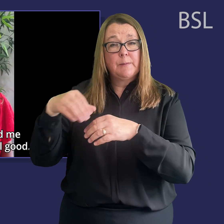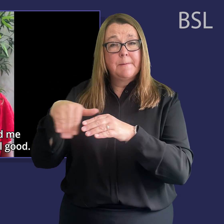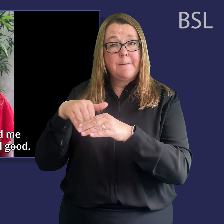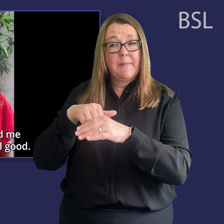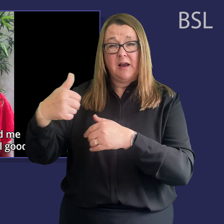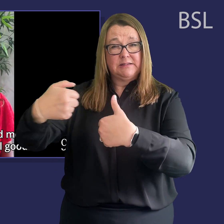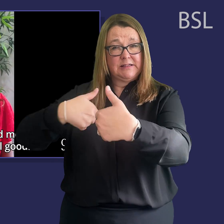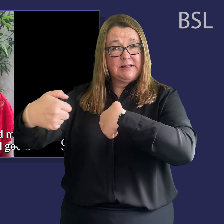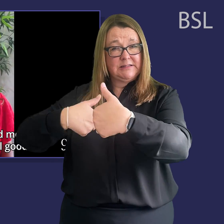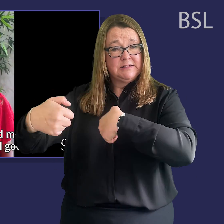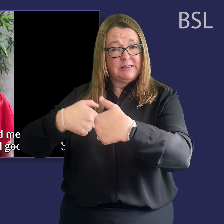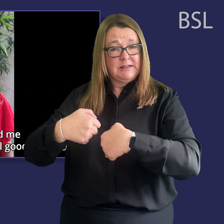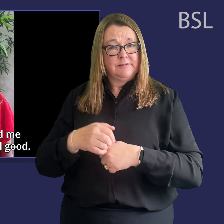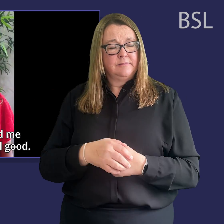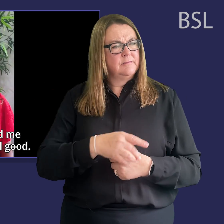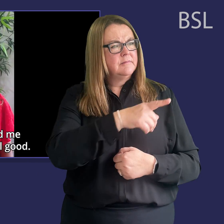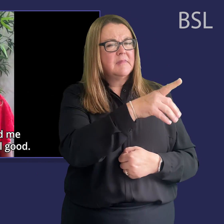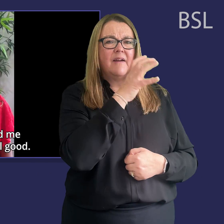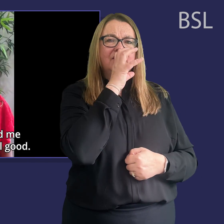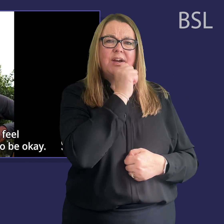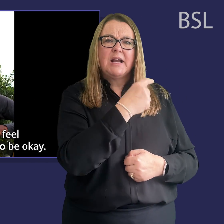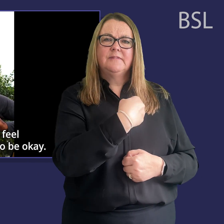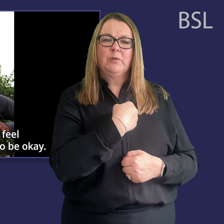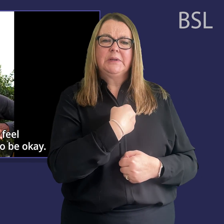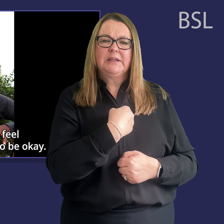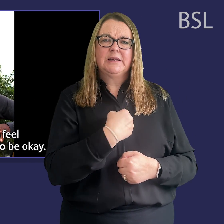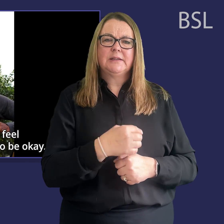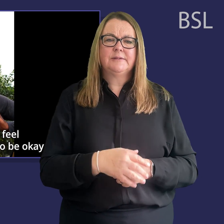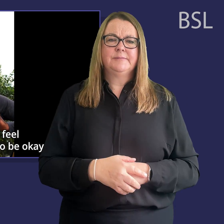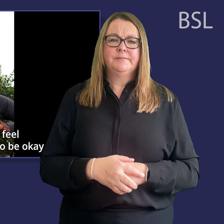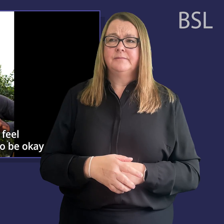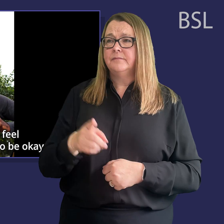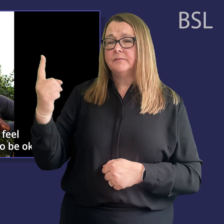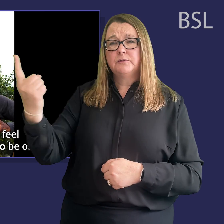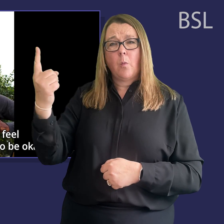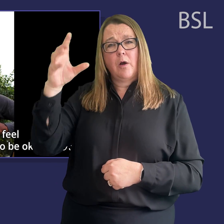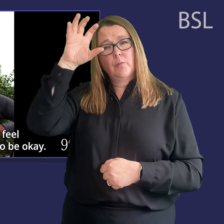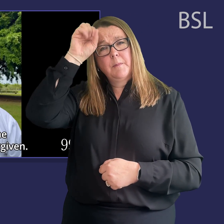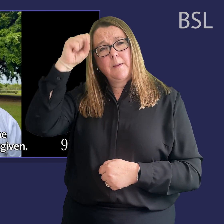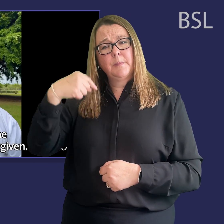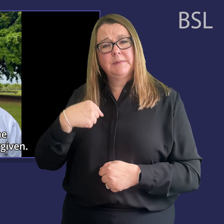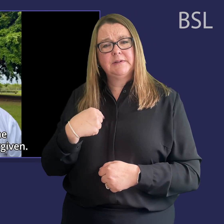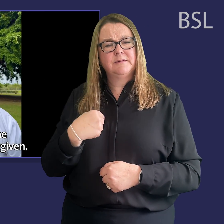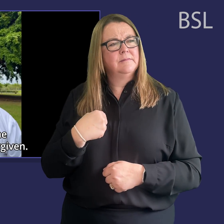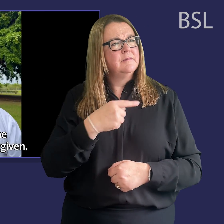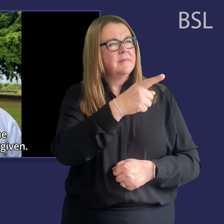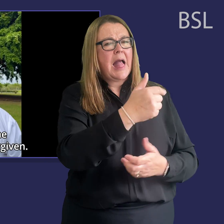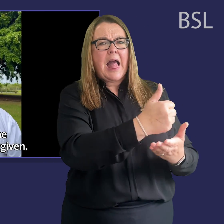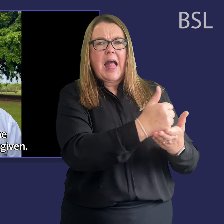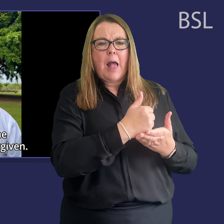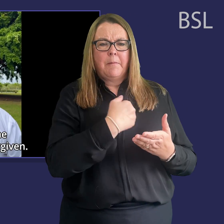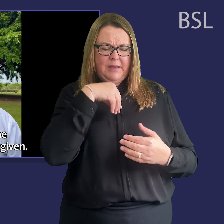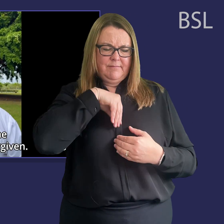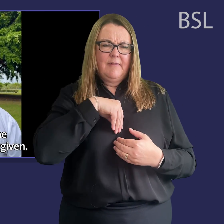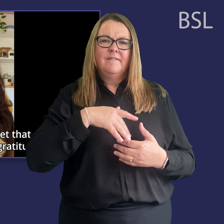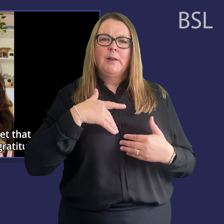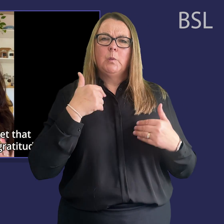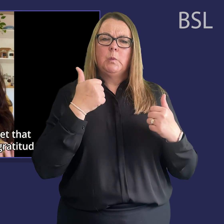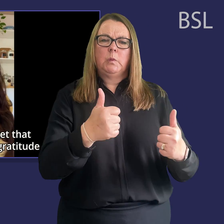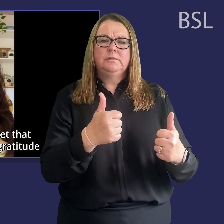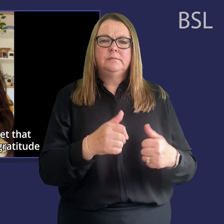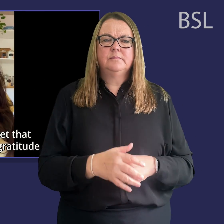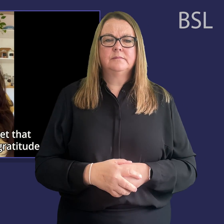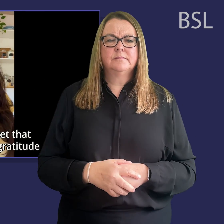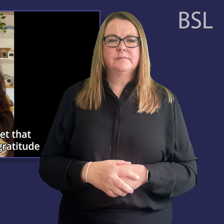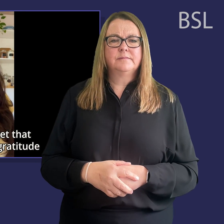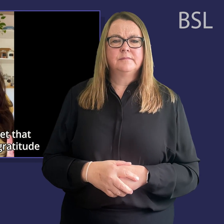my hope and that has my good gegeven. And it made us feel that it was all gonna be okay. It reminds me how I've been forgiven. And I'll